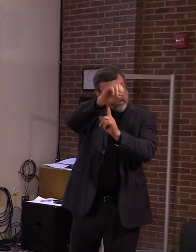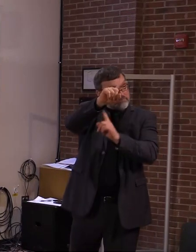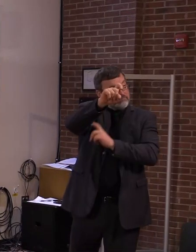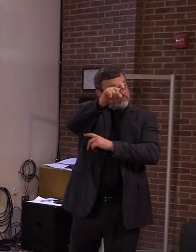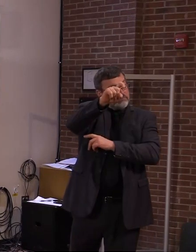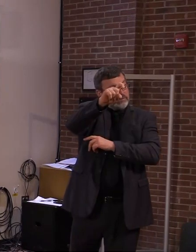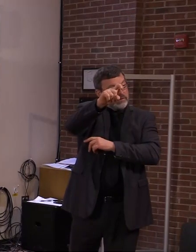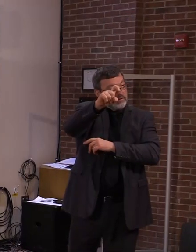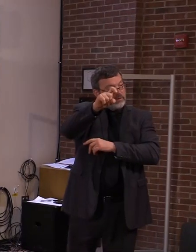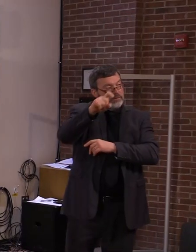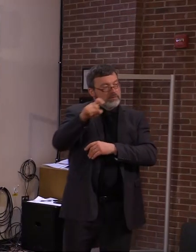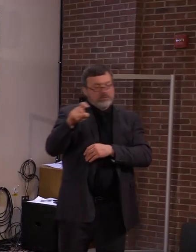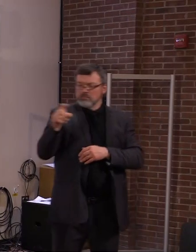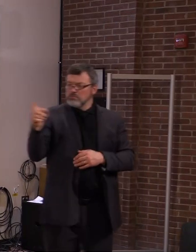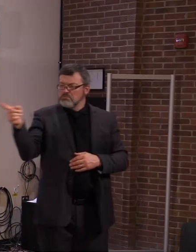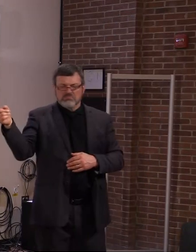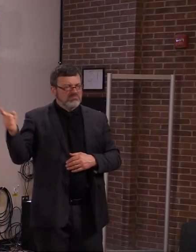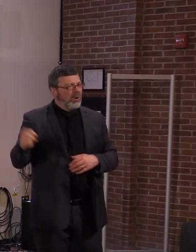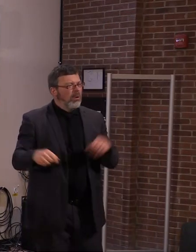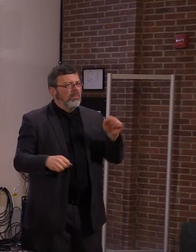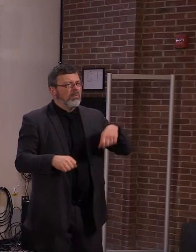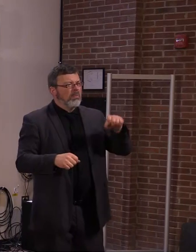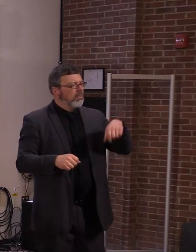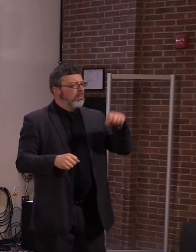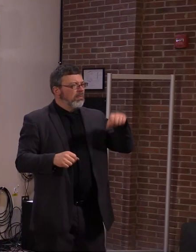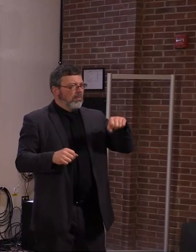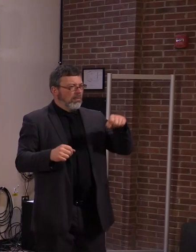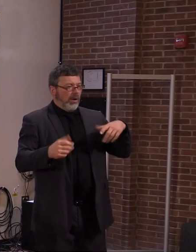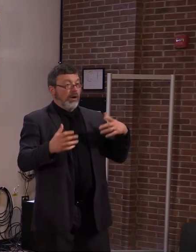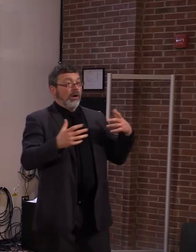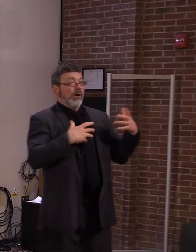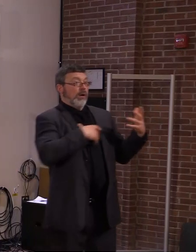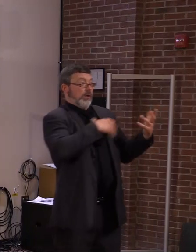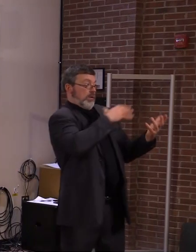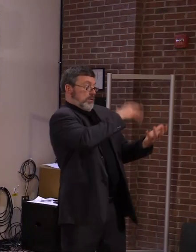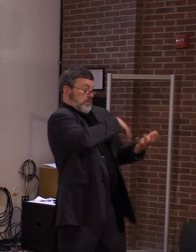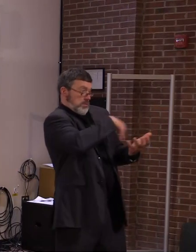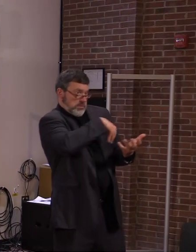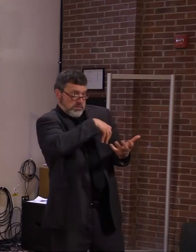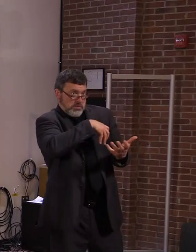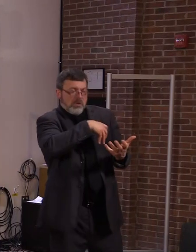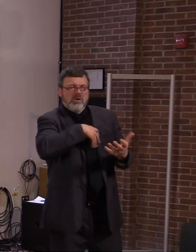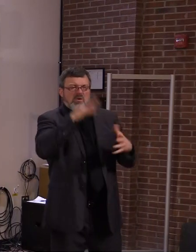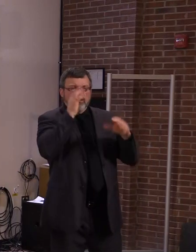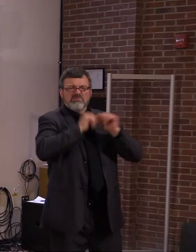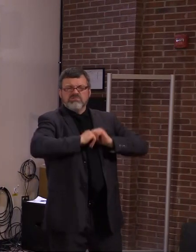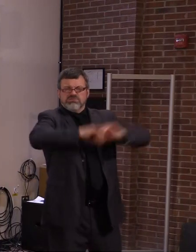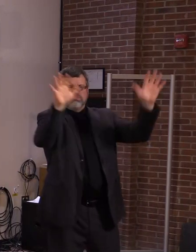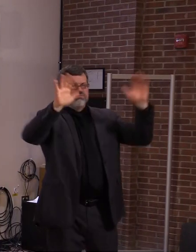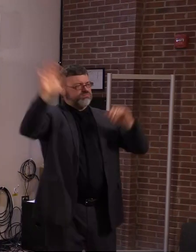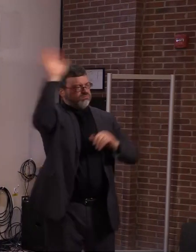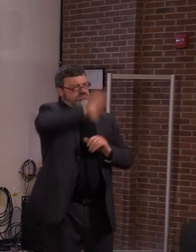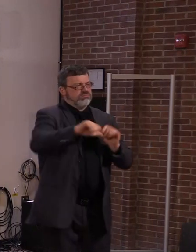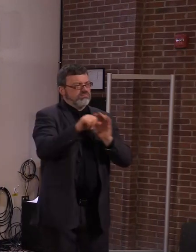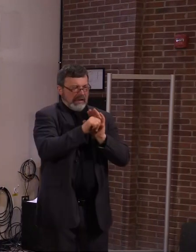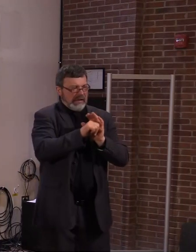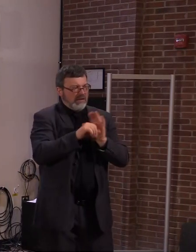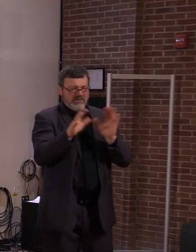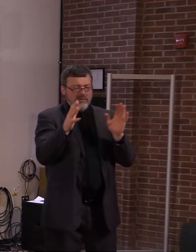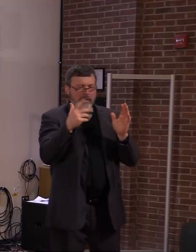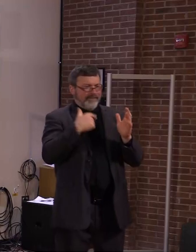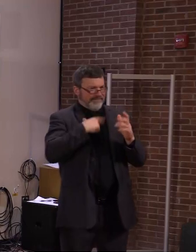yes. We would be distributing them to some sort of location, some central